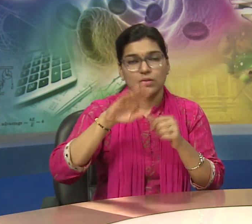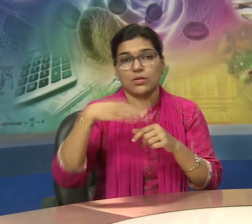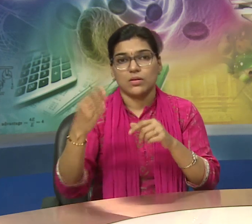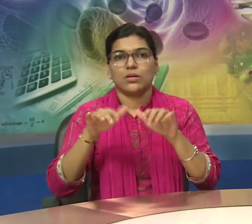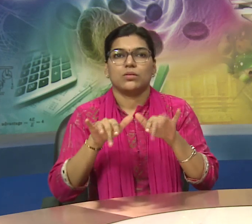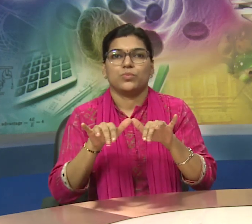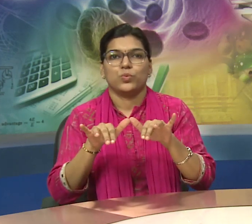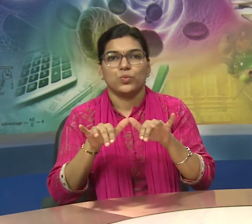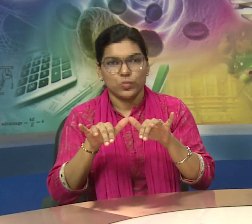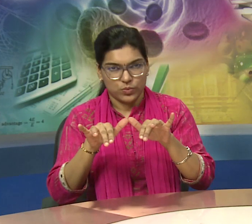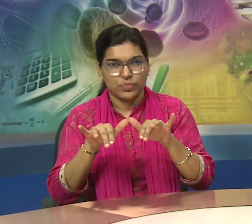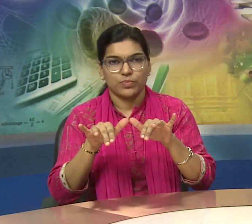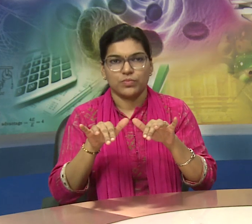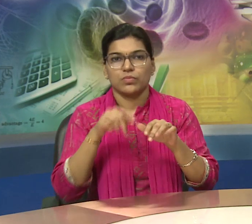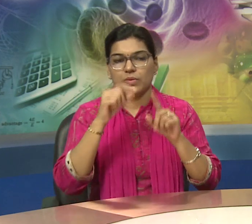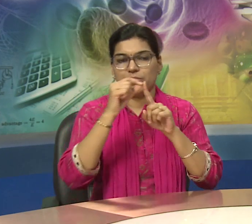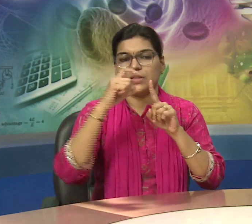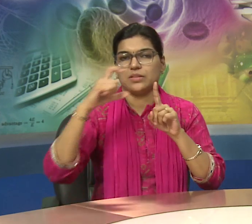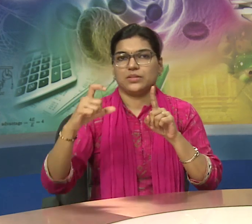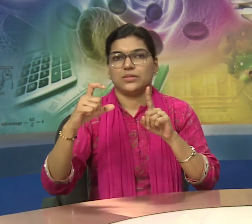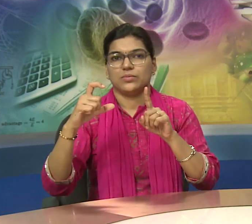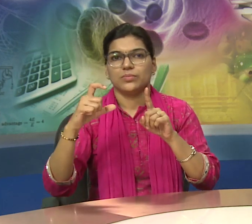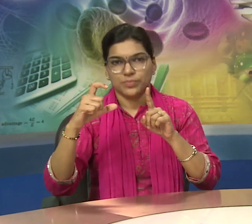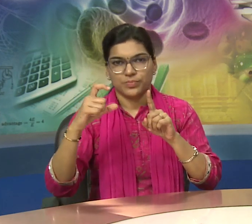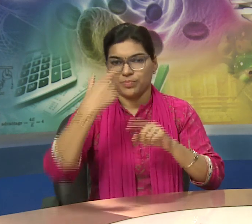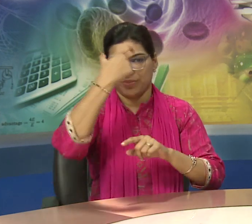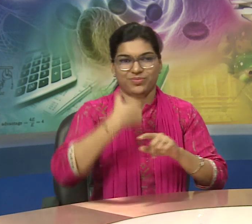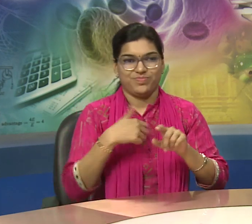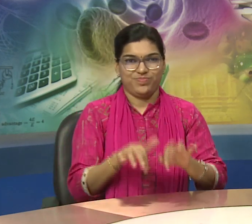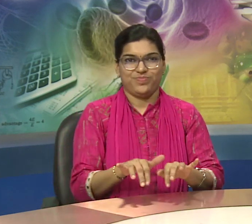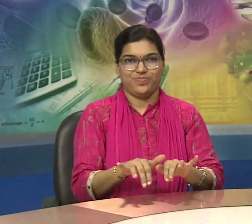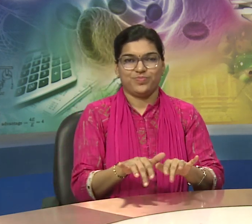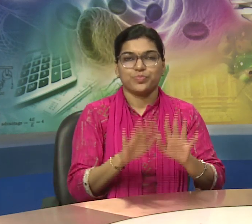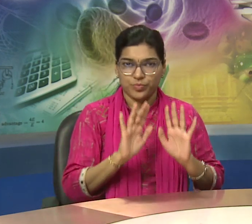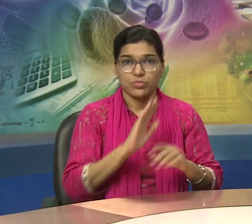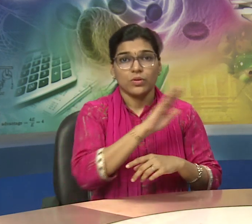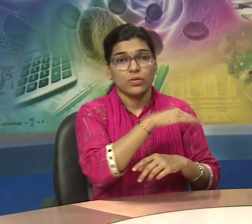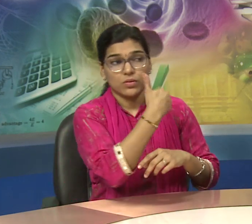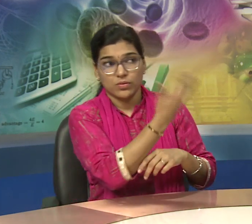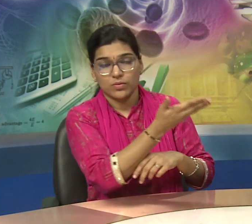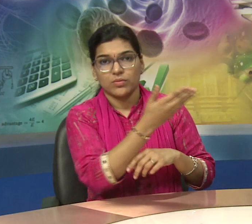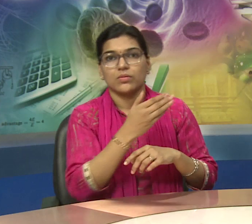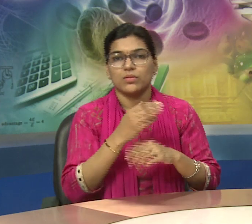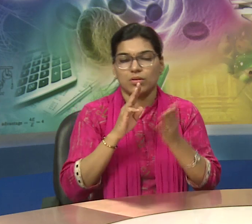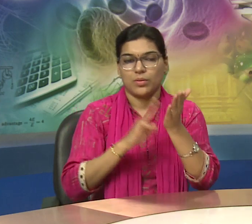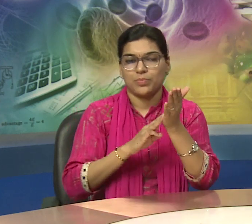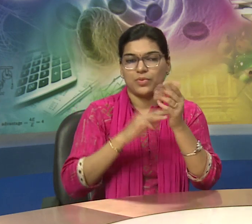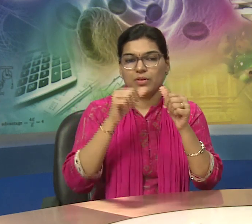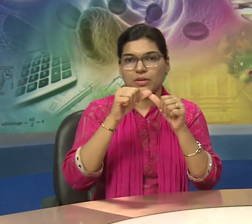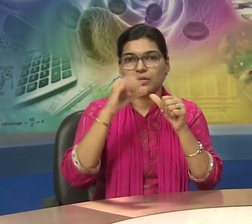PC is personal computer. In short, we call it as PC. And the other computer